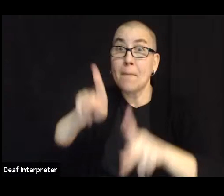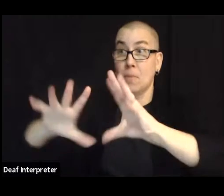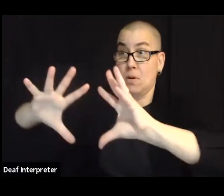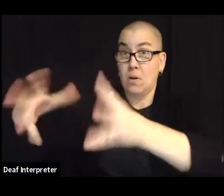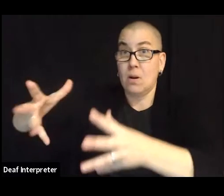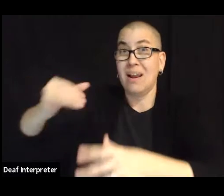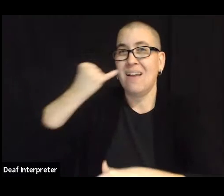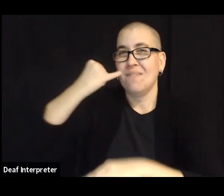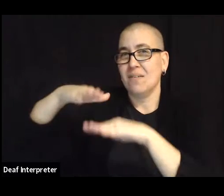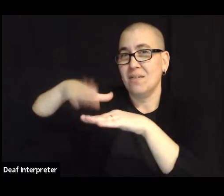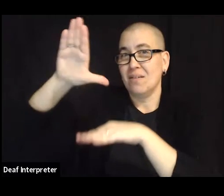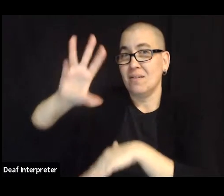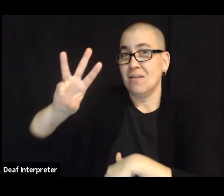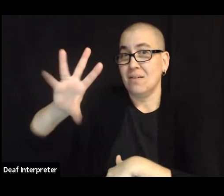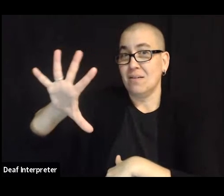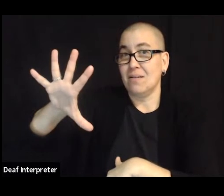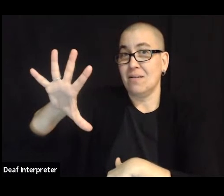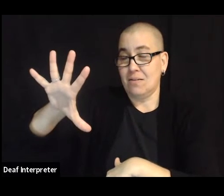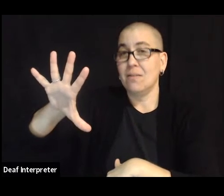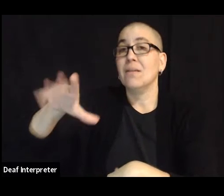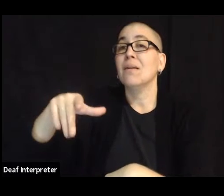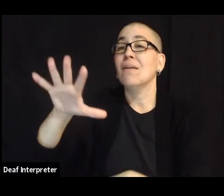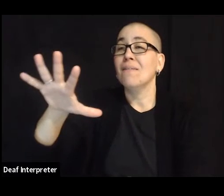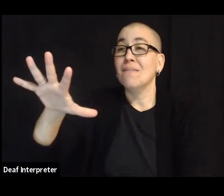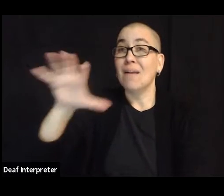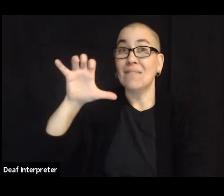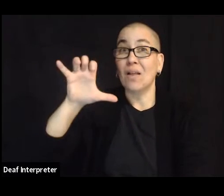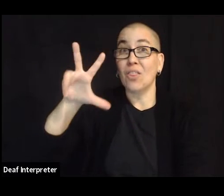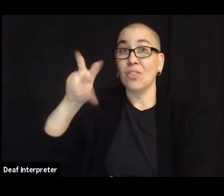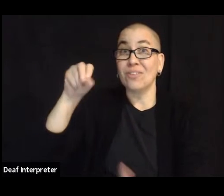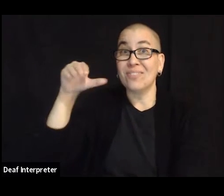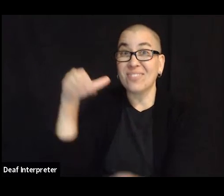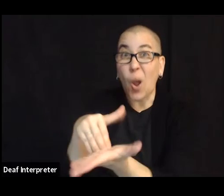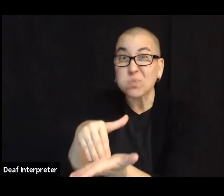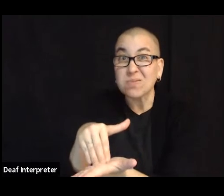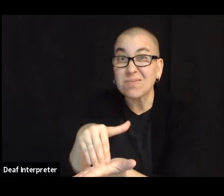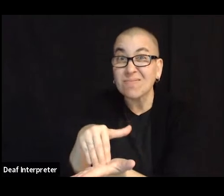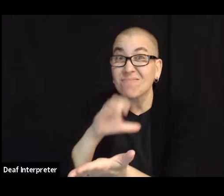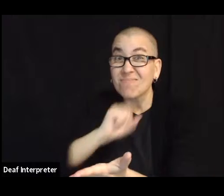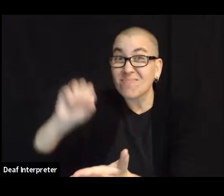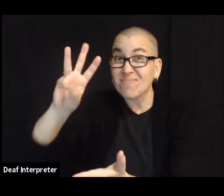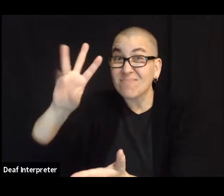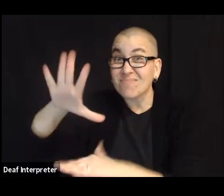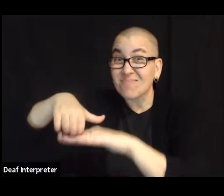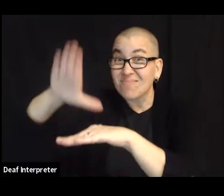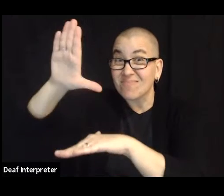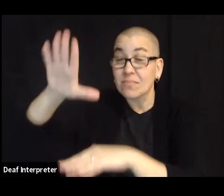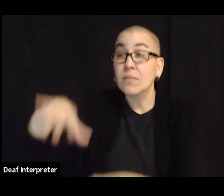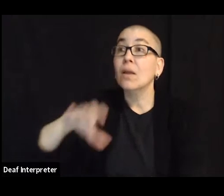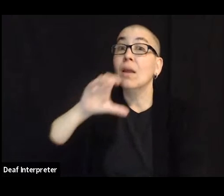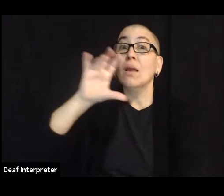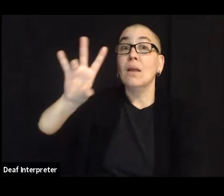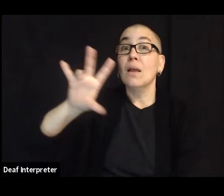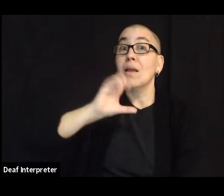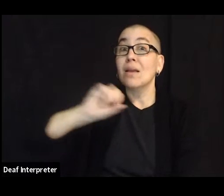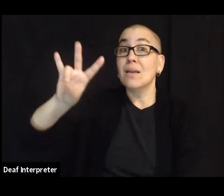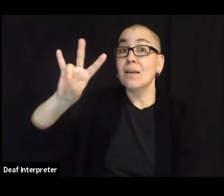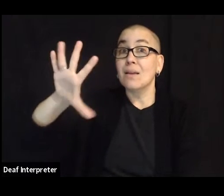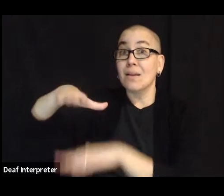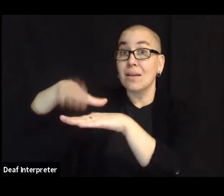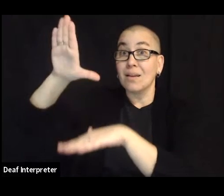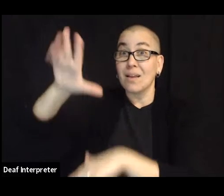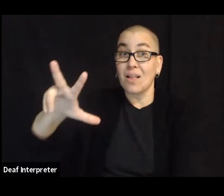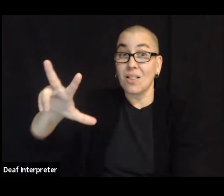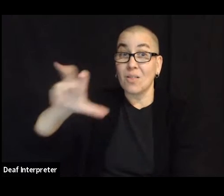Minnesota. So 65 to 74, 75 is 388,000 people in Minnesota. And if you add in